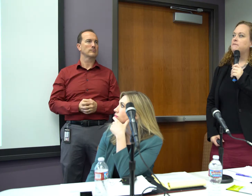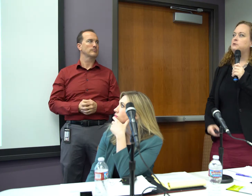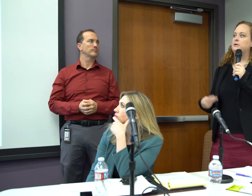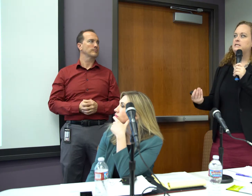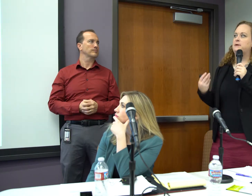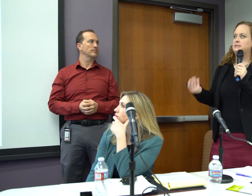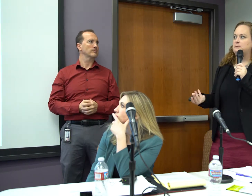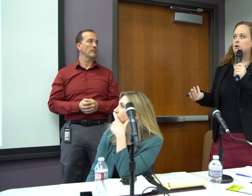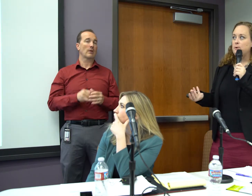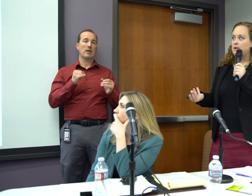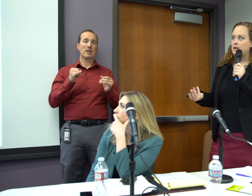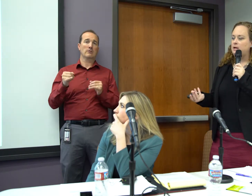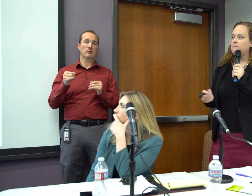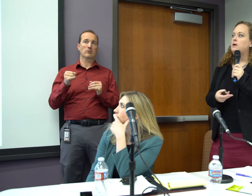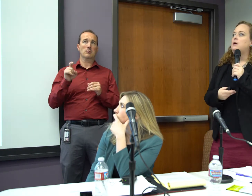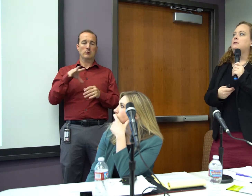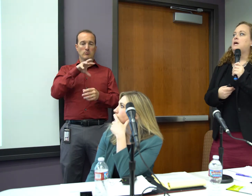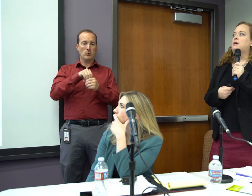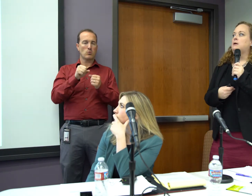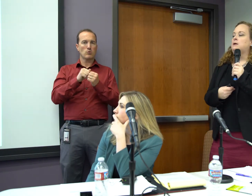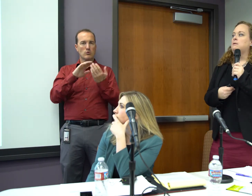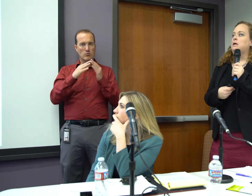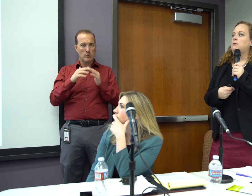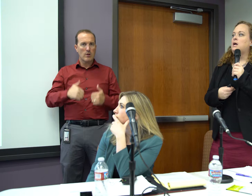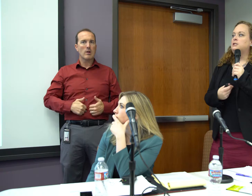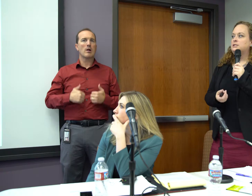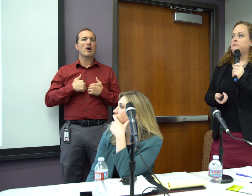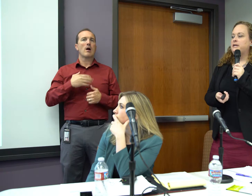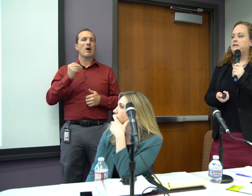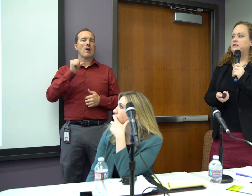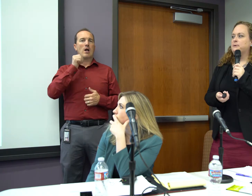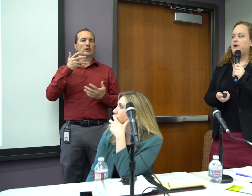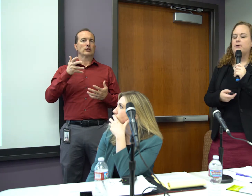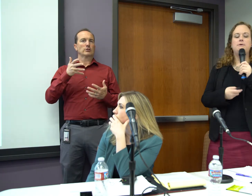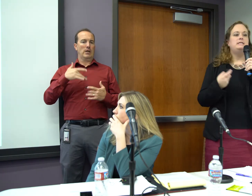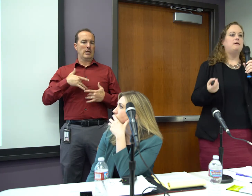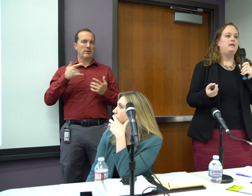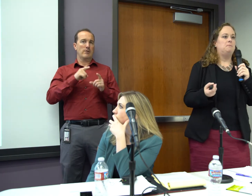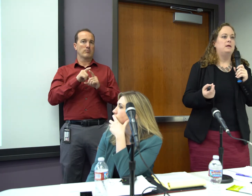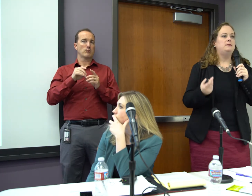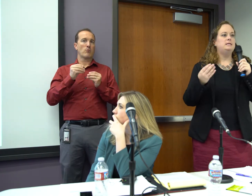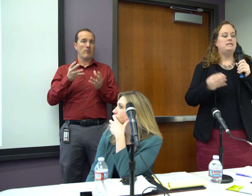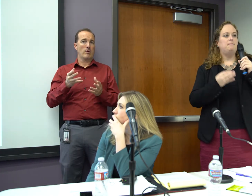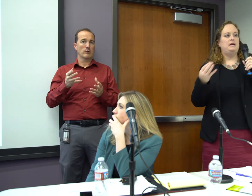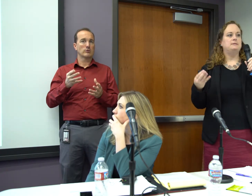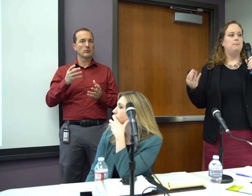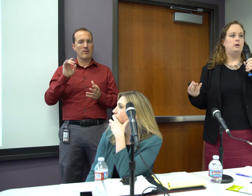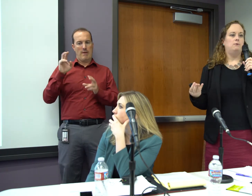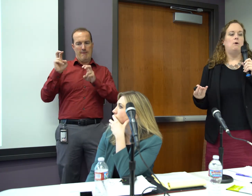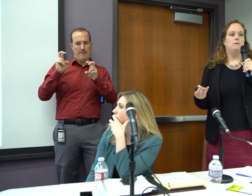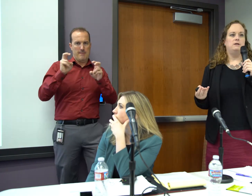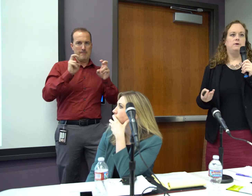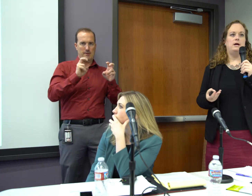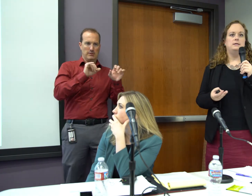the individual participates in typical community life, that they are not just doing the activities of the provider. And you see a theme, like these same themes keep